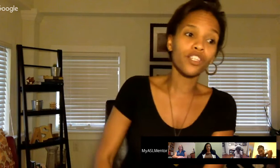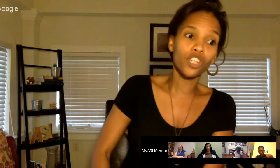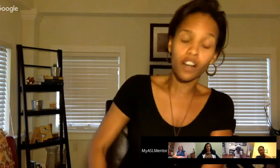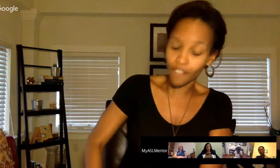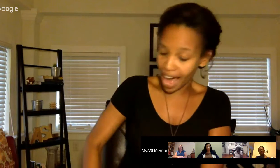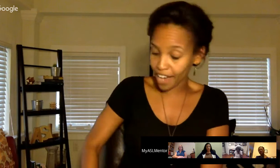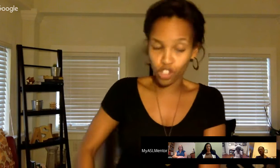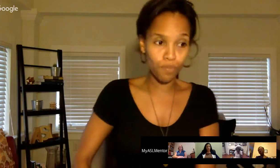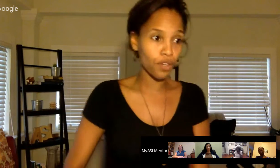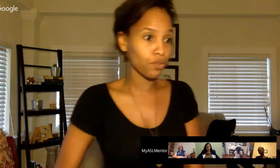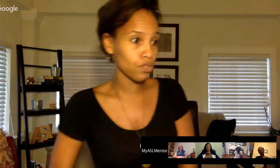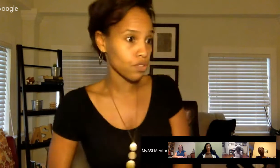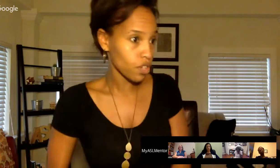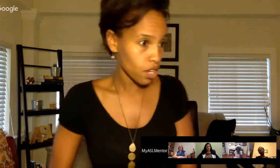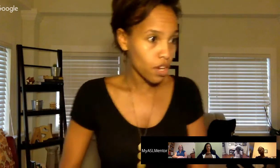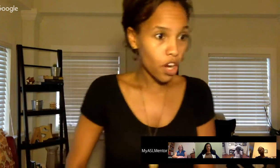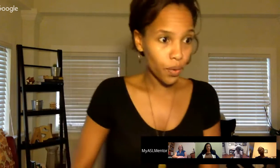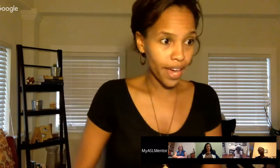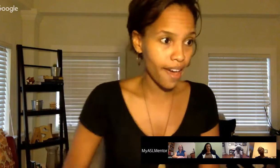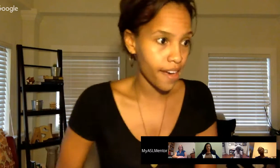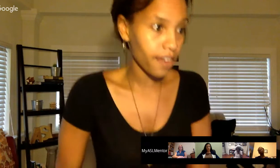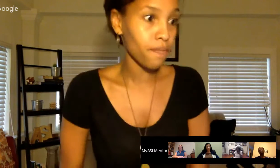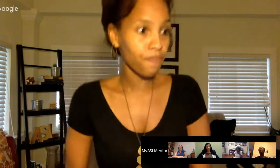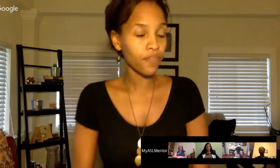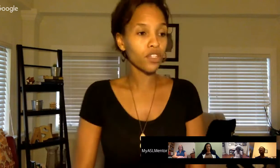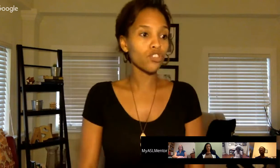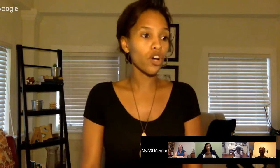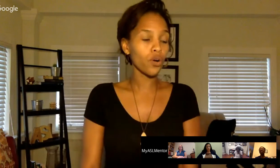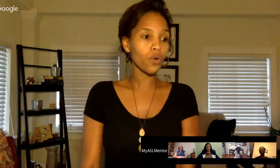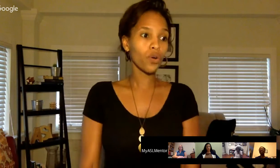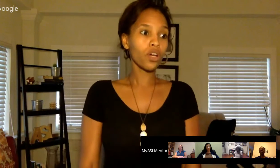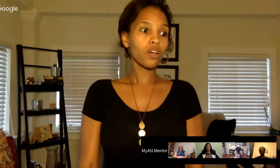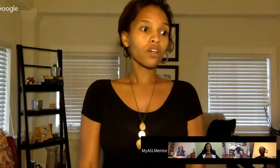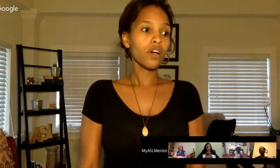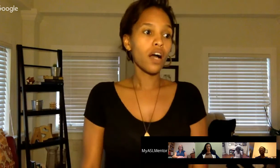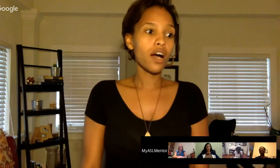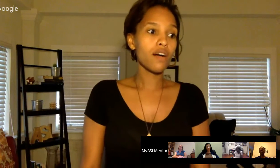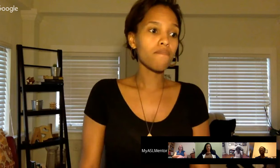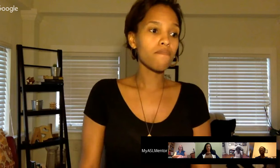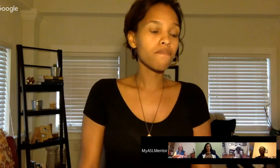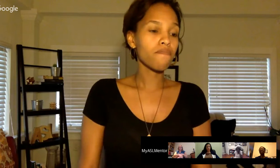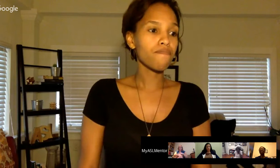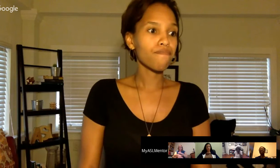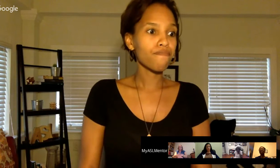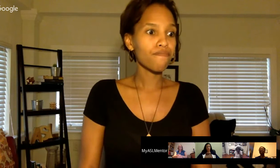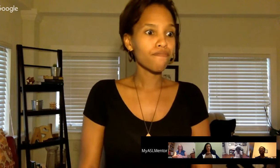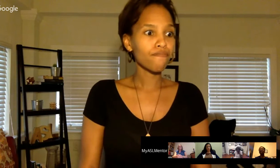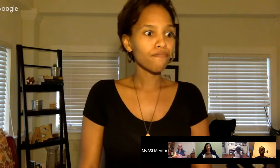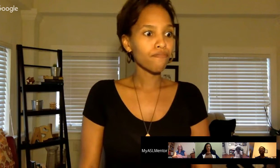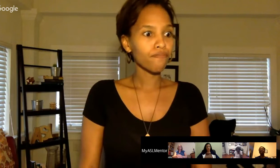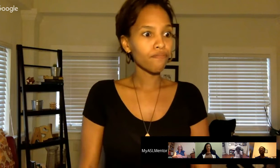wide range of attributes. Okay, so,